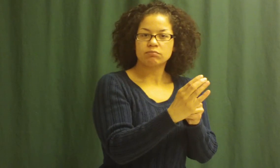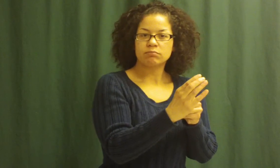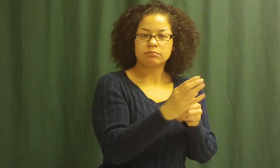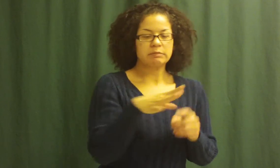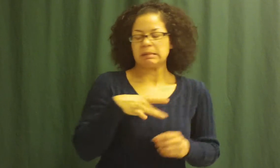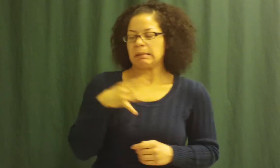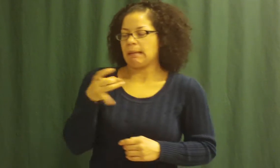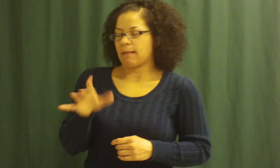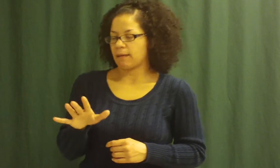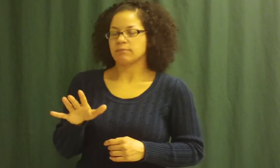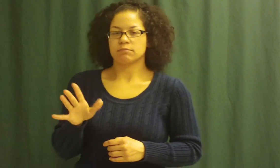Sociologists